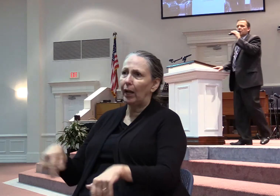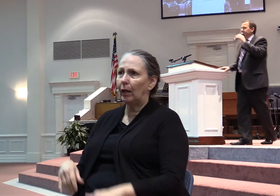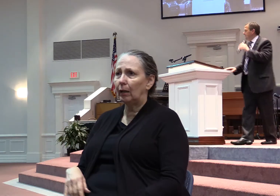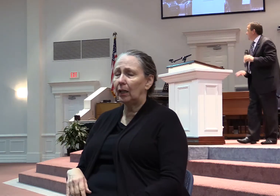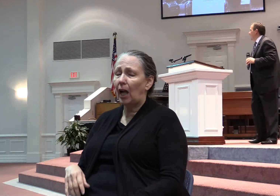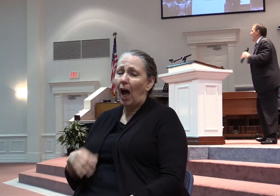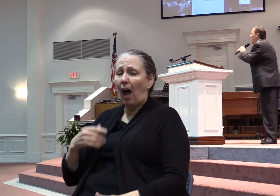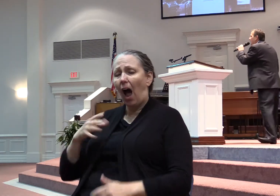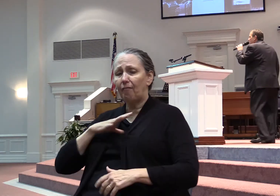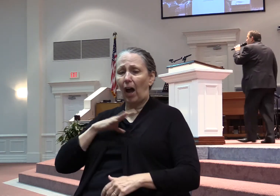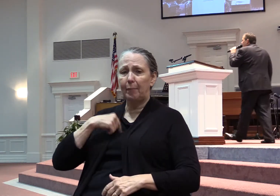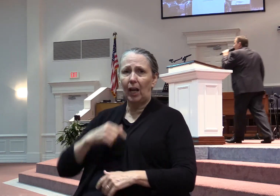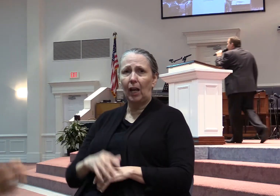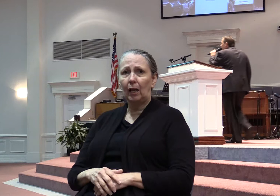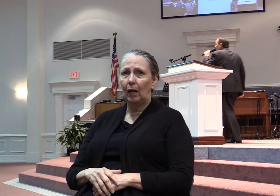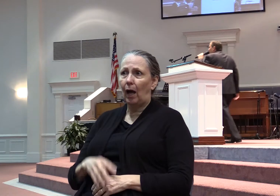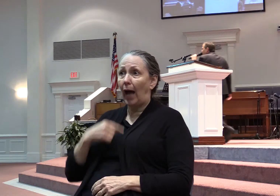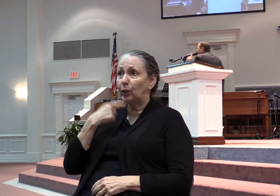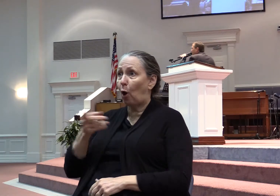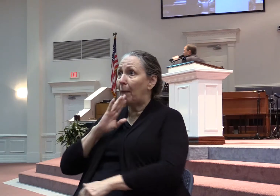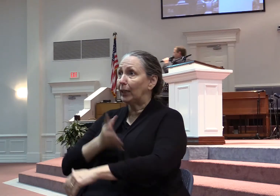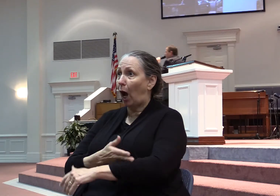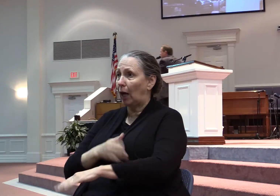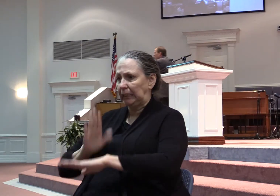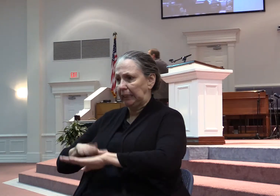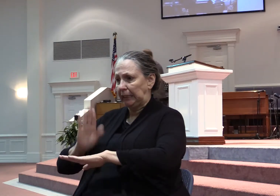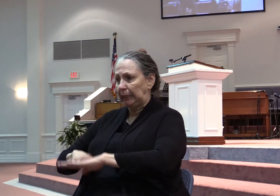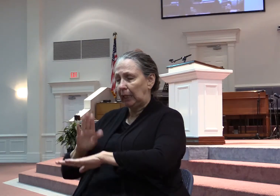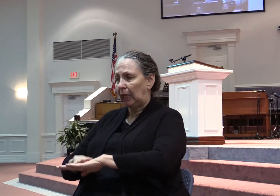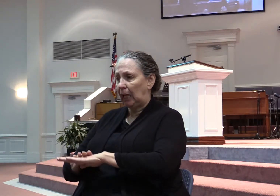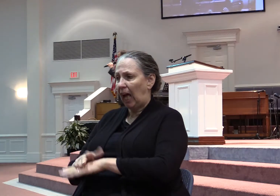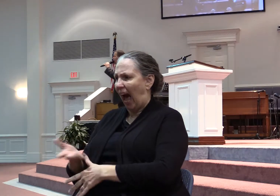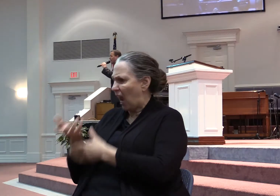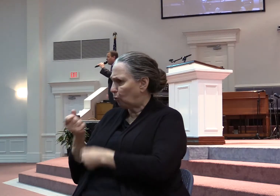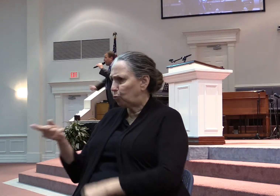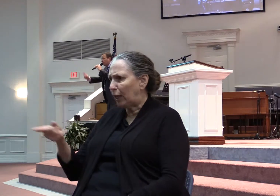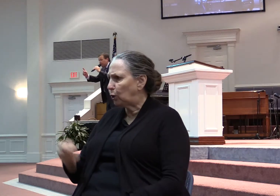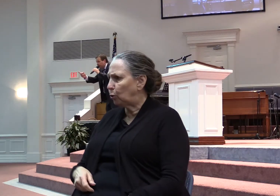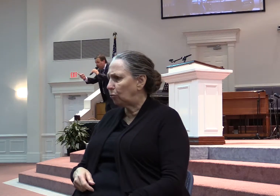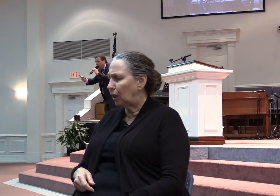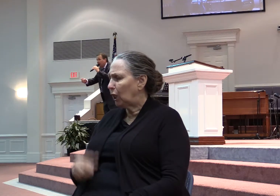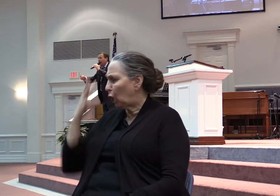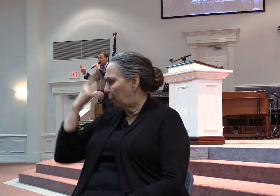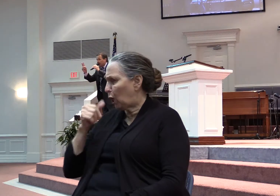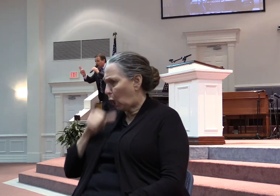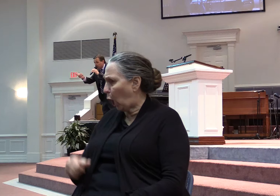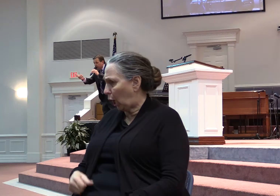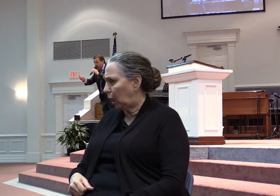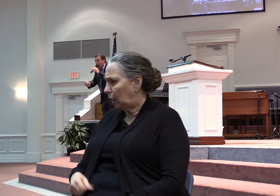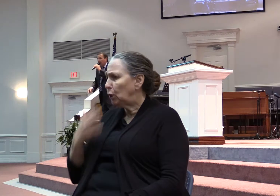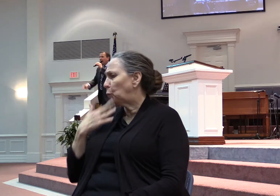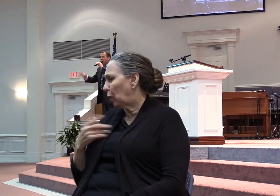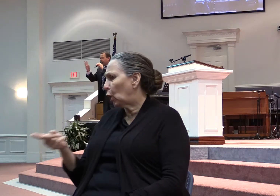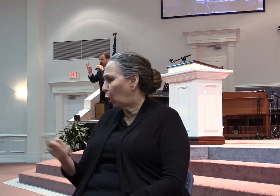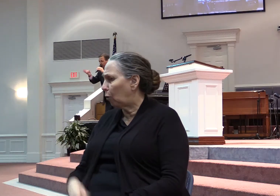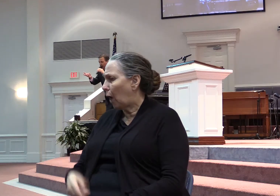cannot. I used to tell Caitlin all the time as a teenager, I don't trust you. I don't care how pretty you are. I don't care how sweet you